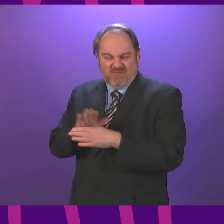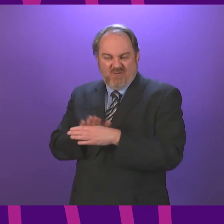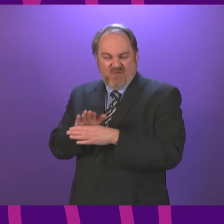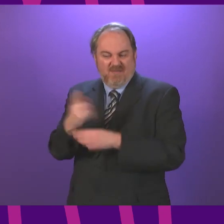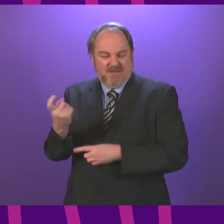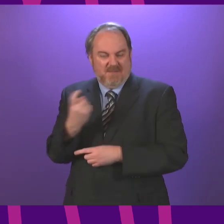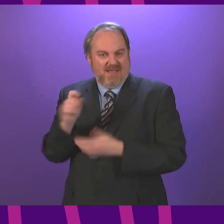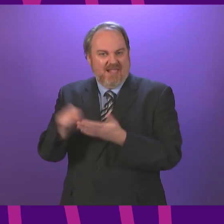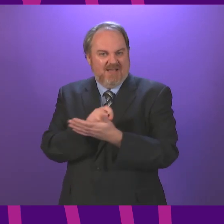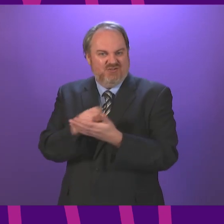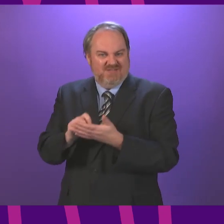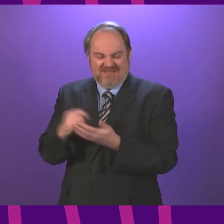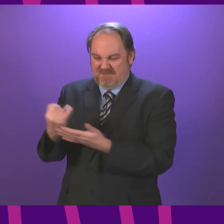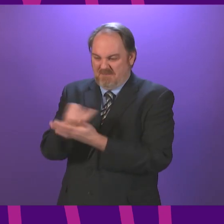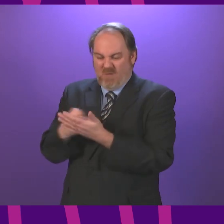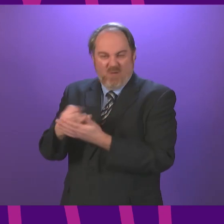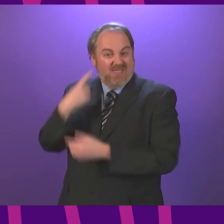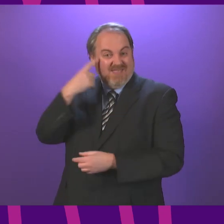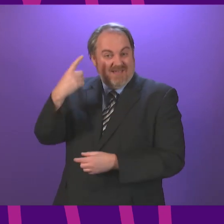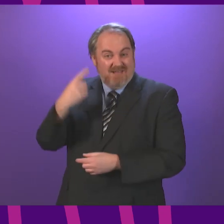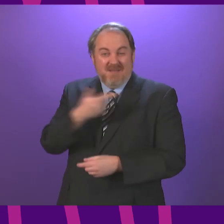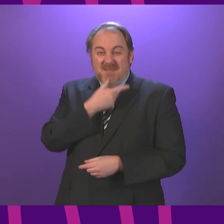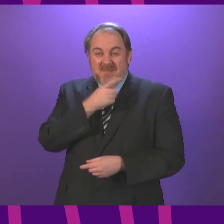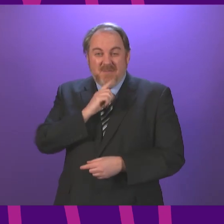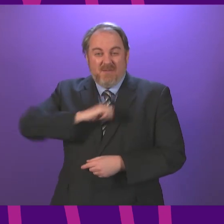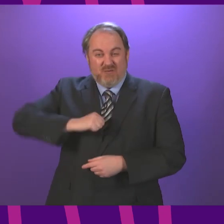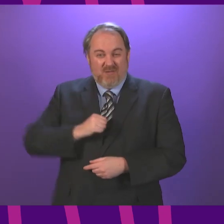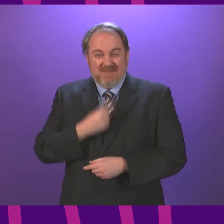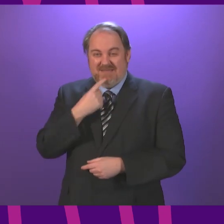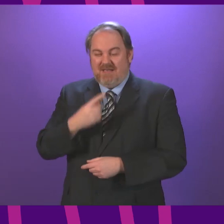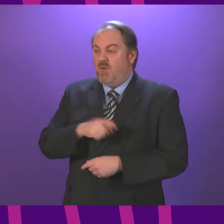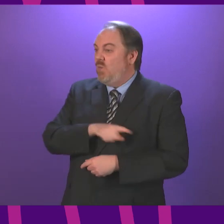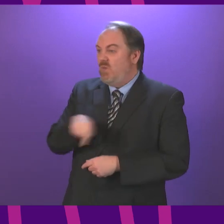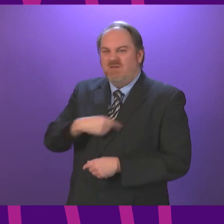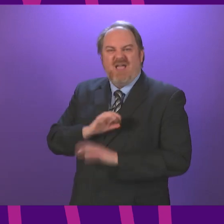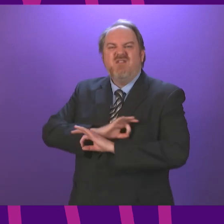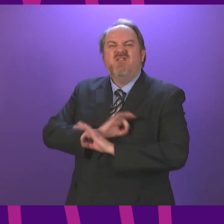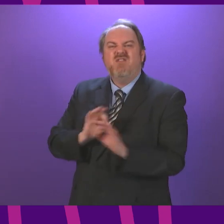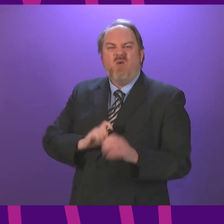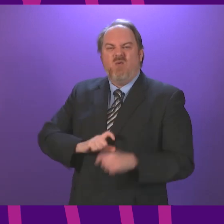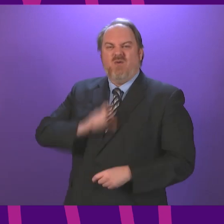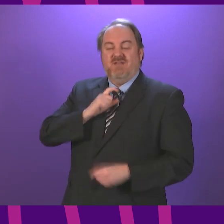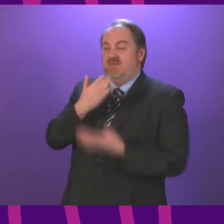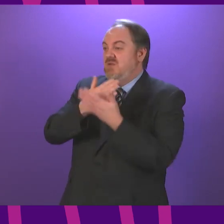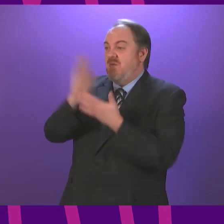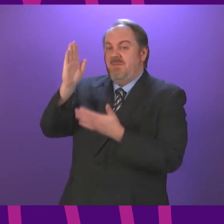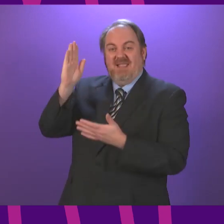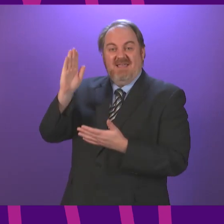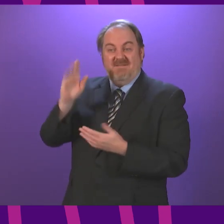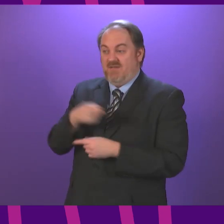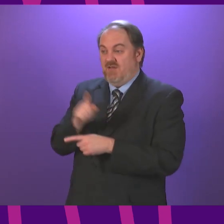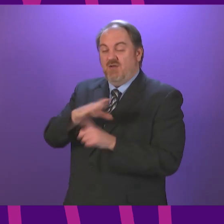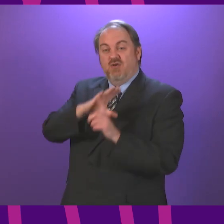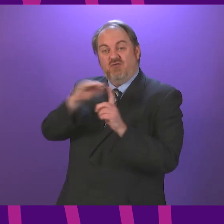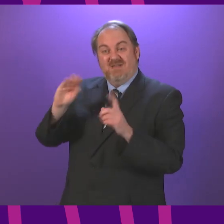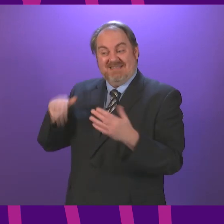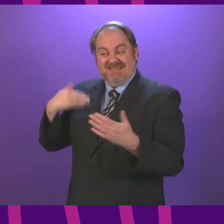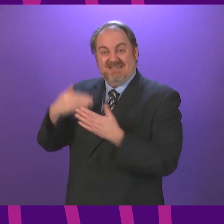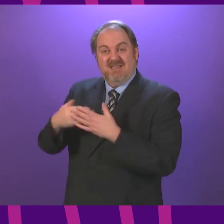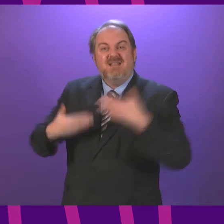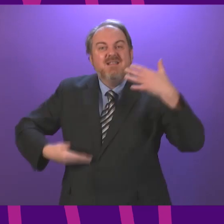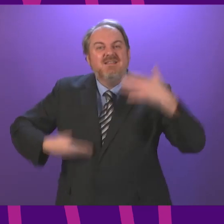Because remember, the people of Scotland have been voting no confidence in the Conservatives since the 1950s. And I think we're